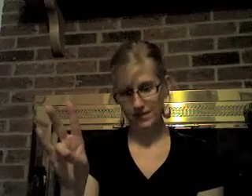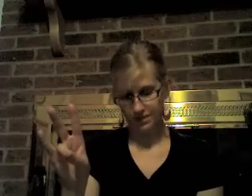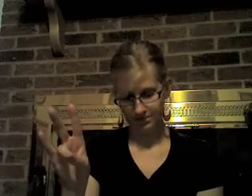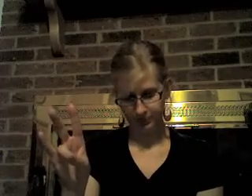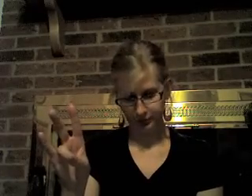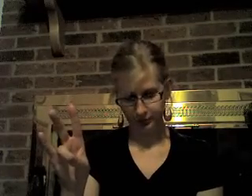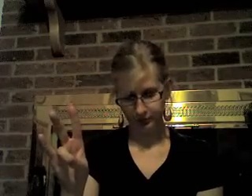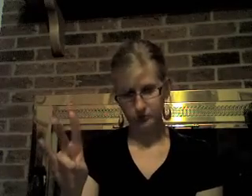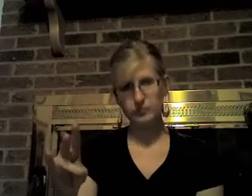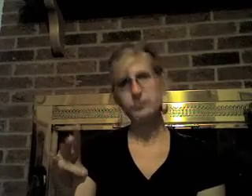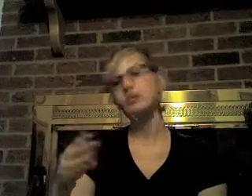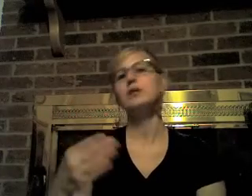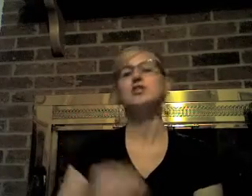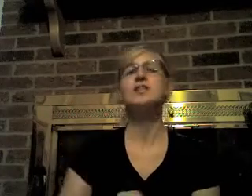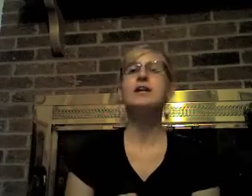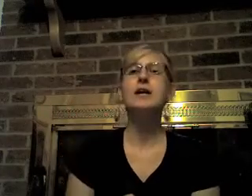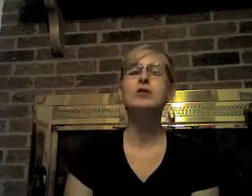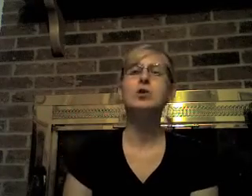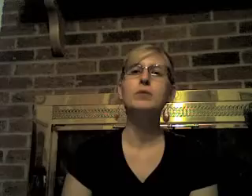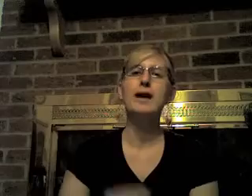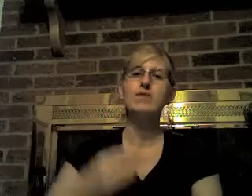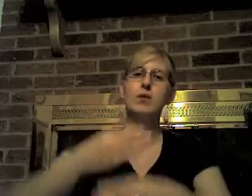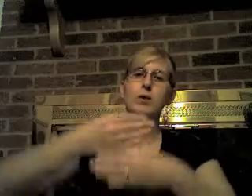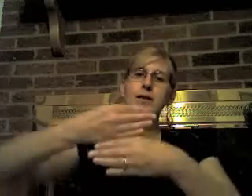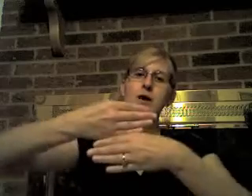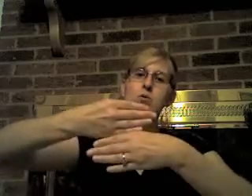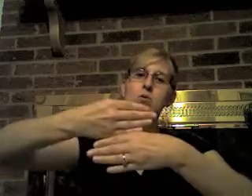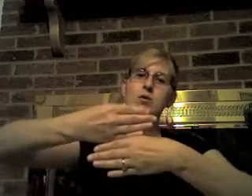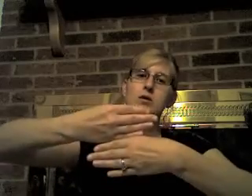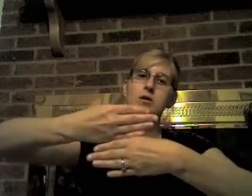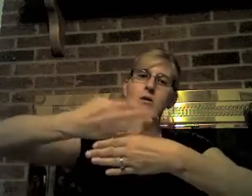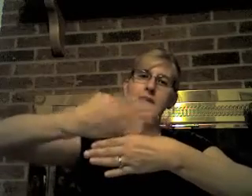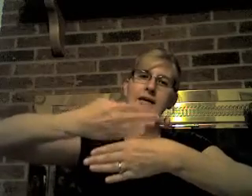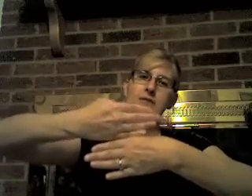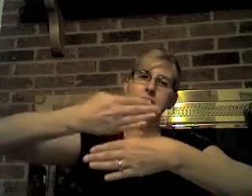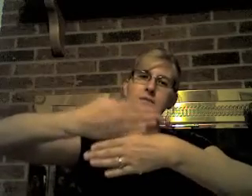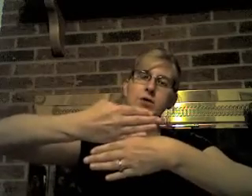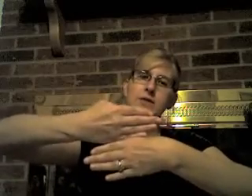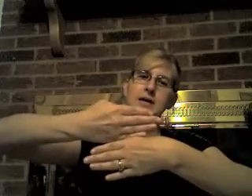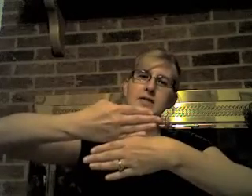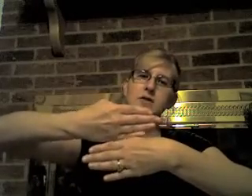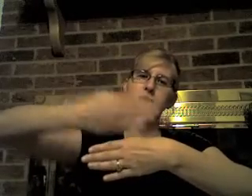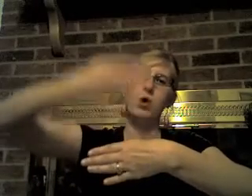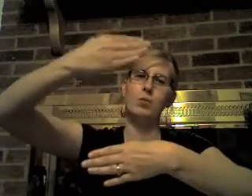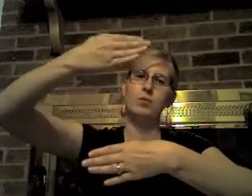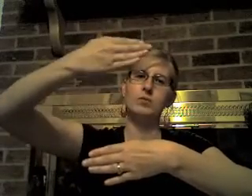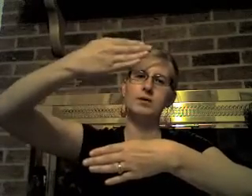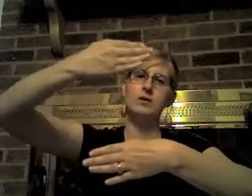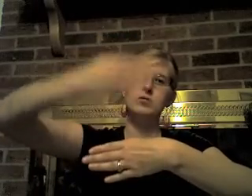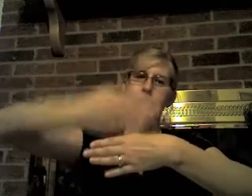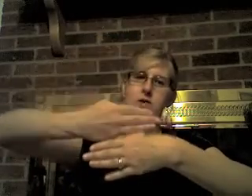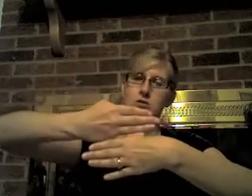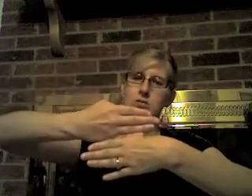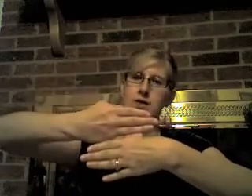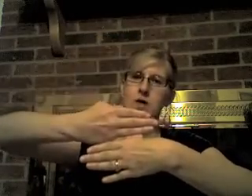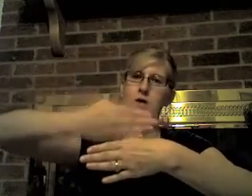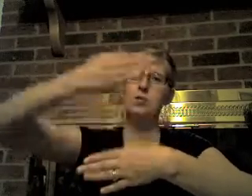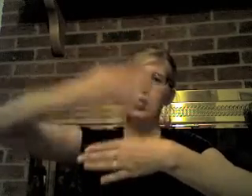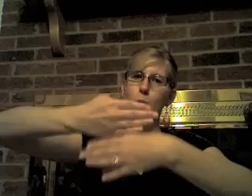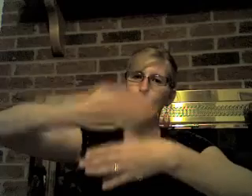57. Just like our door, we have our window, only it's going to be horizontal. Open the window, close the window,